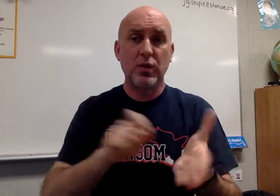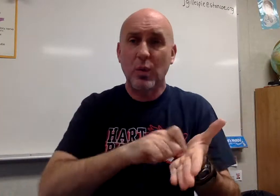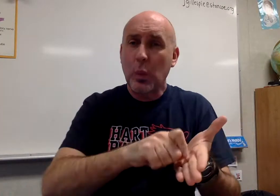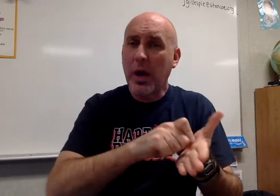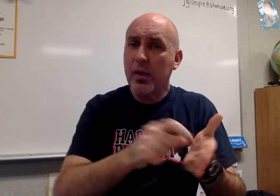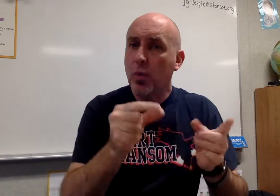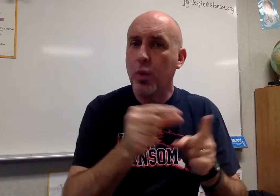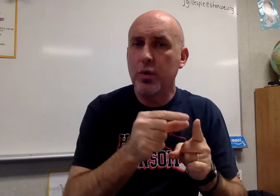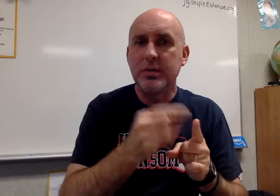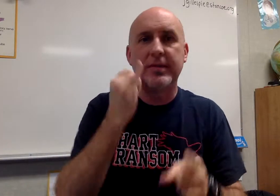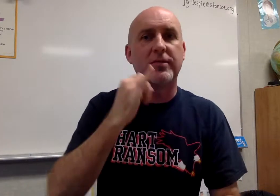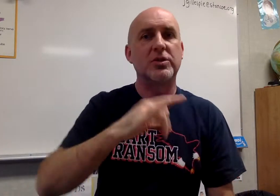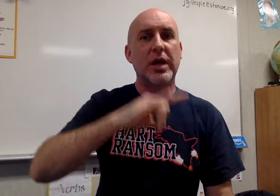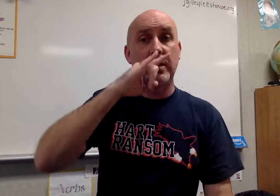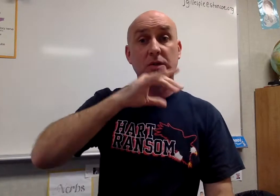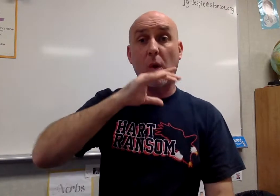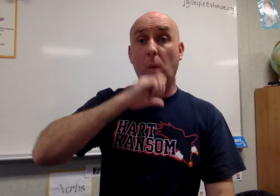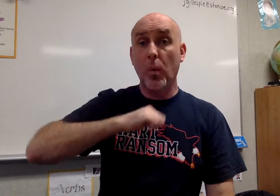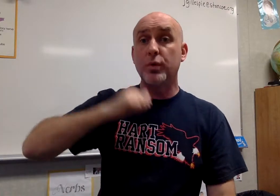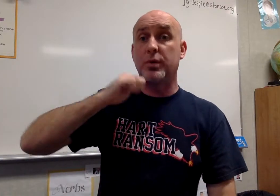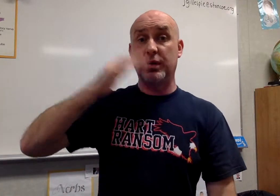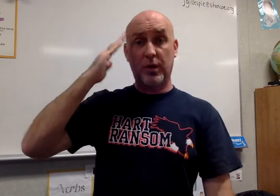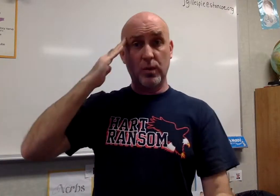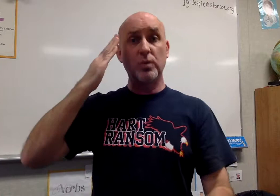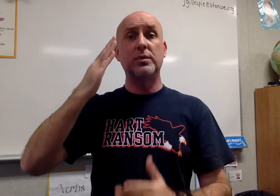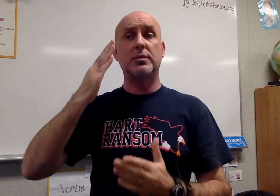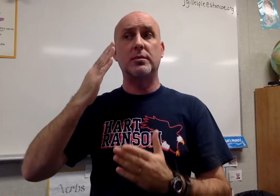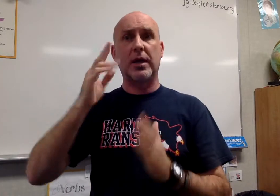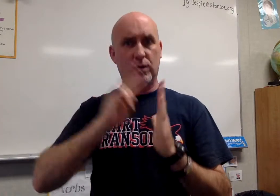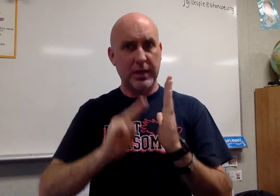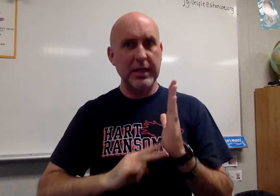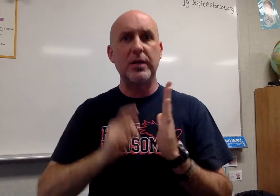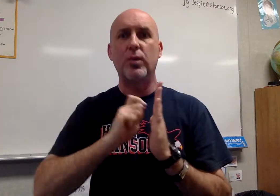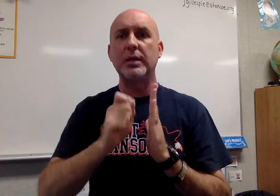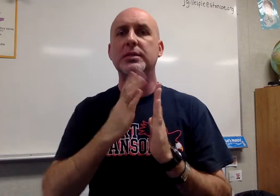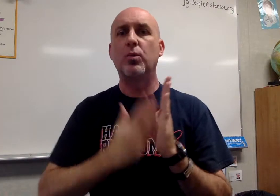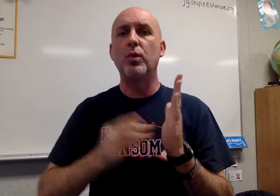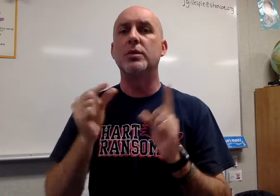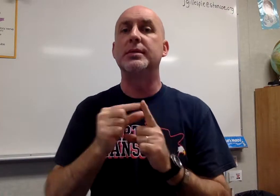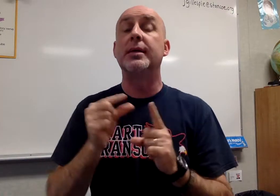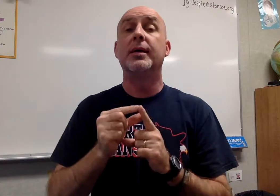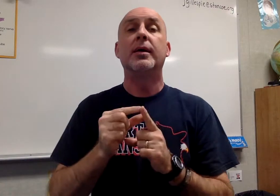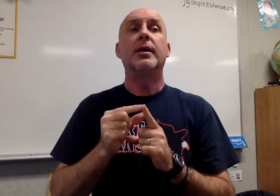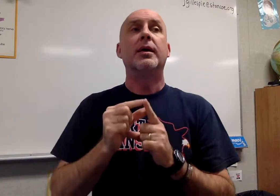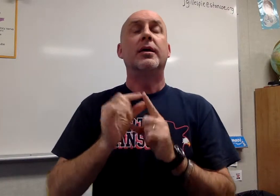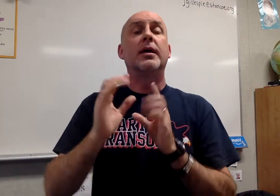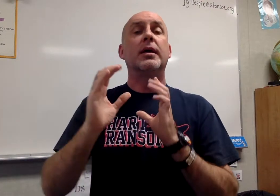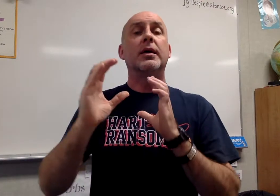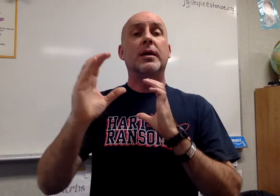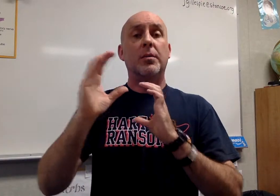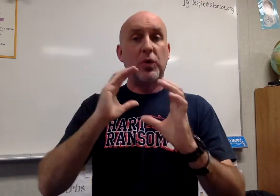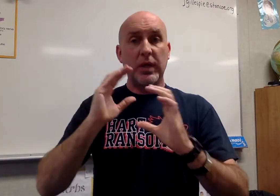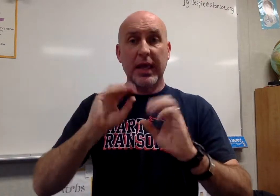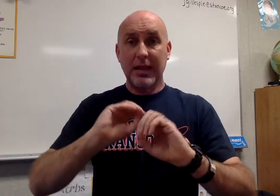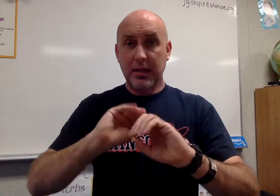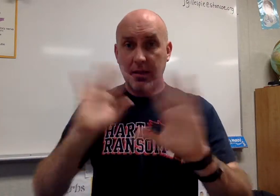can write words if the child is older and knows how to read and write some words. Communicate